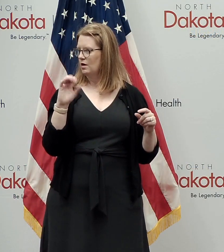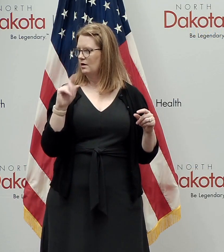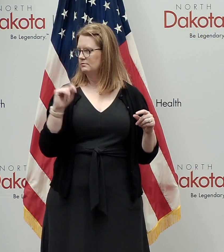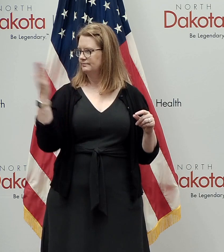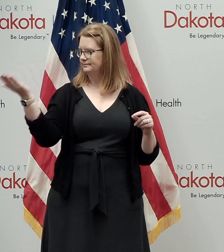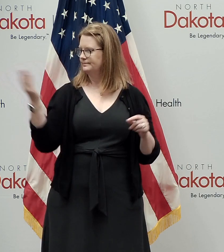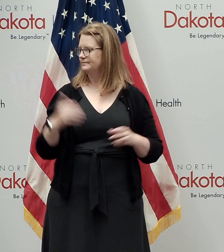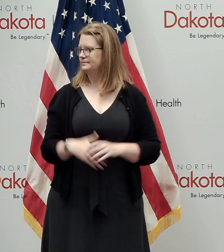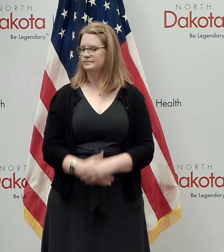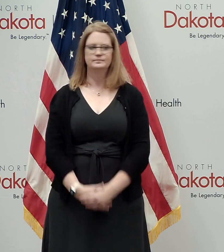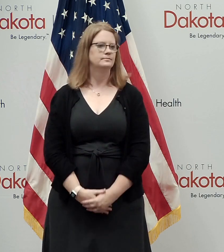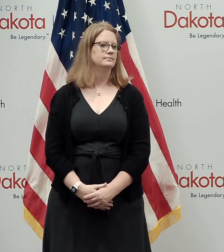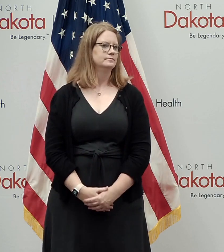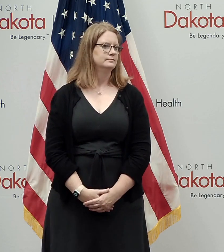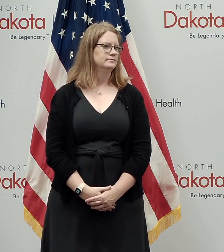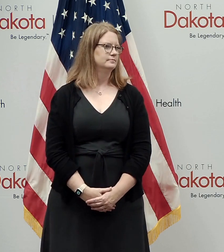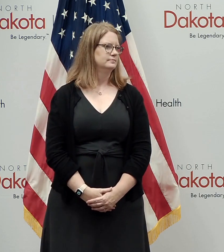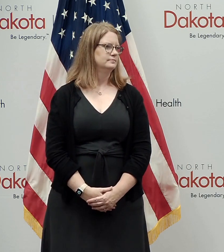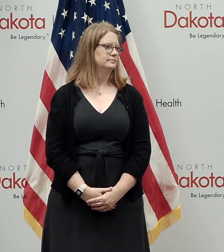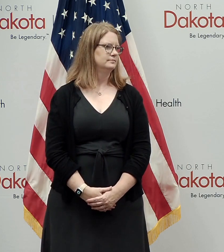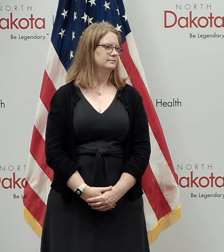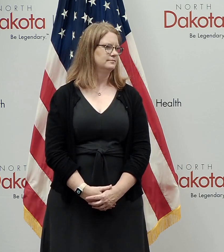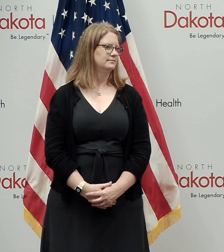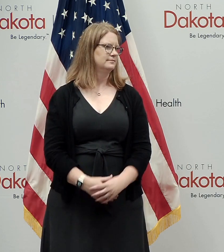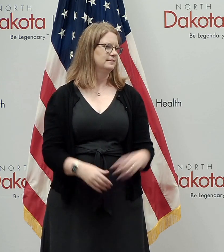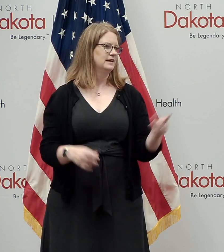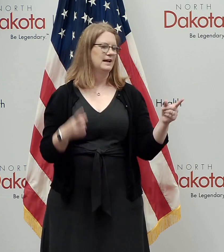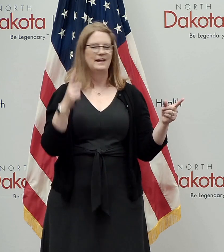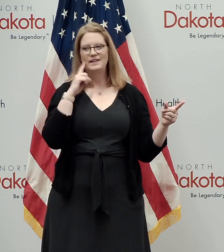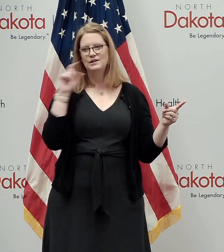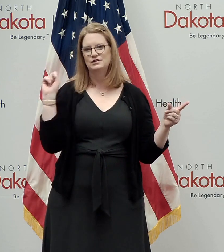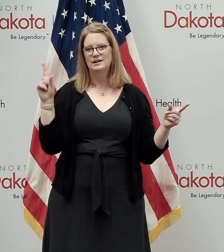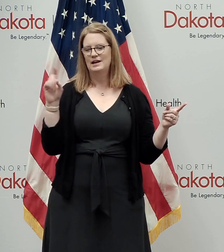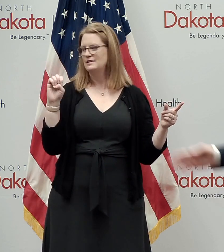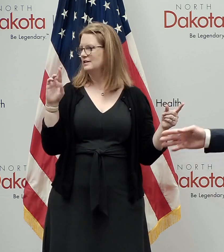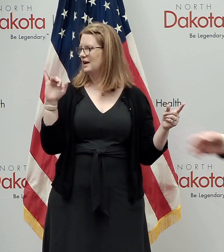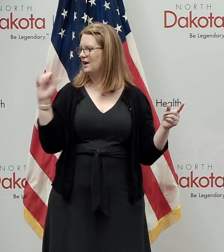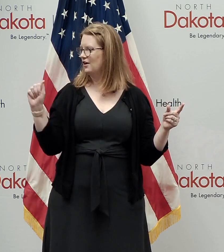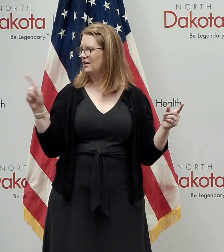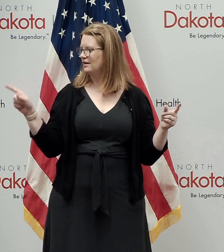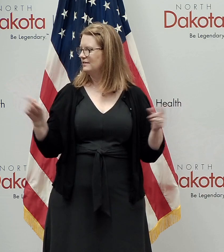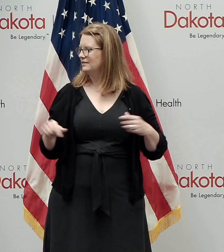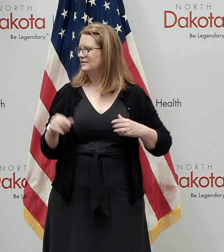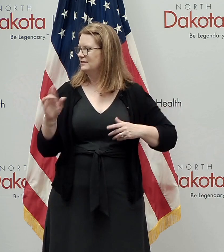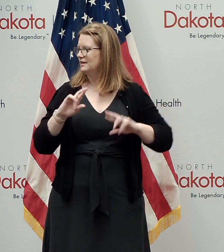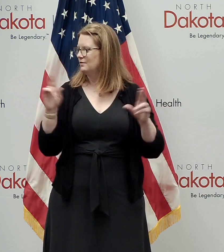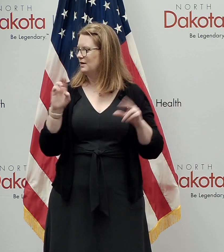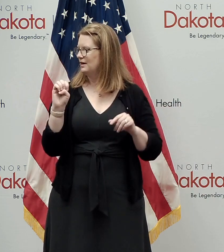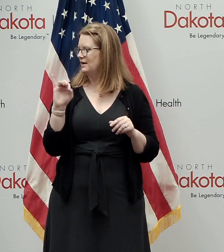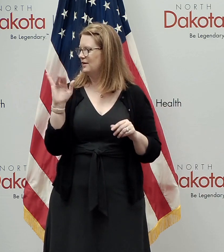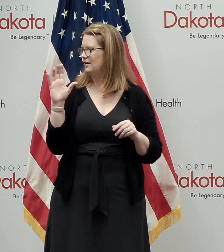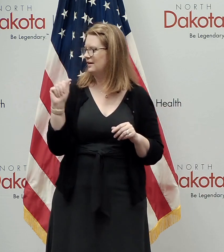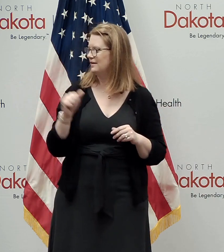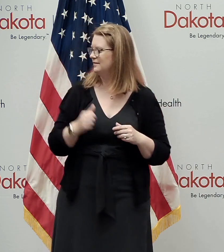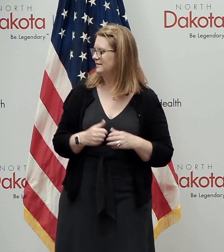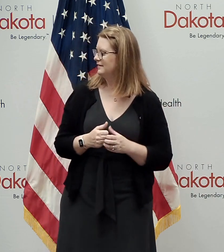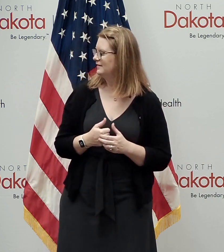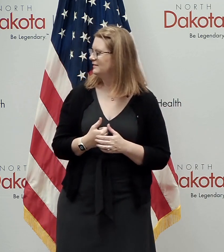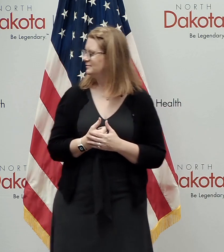I'm thinking you want to ask one to Erica too. Maybe she should get in the queue, right? So get ready to go. Erica,